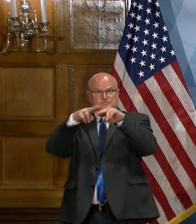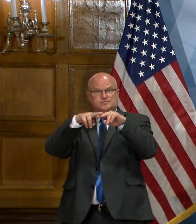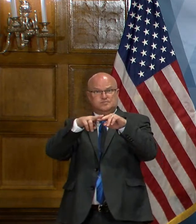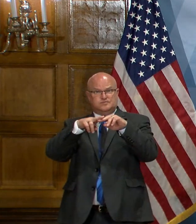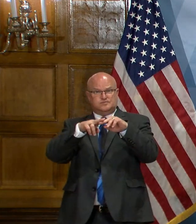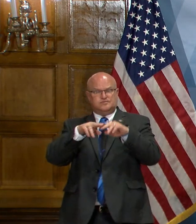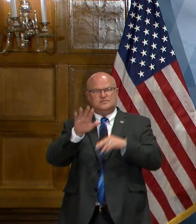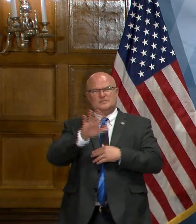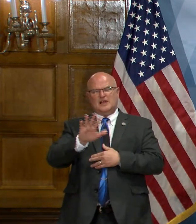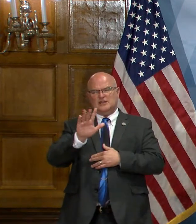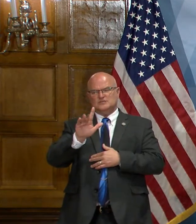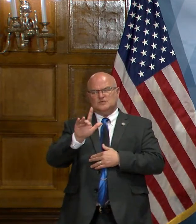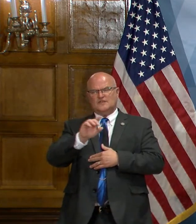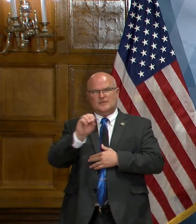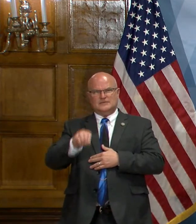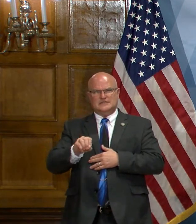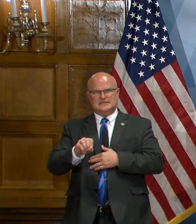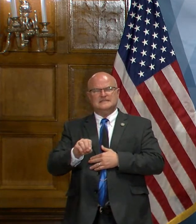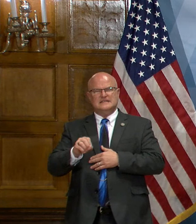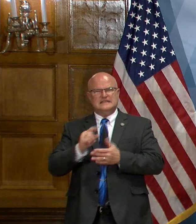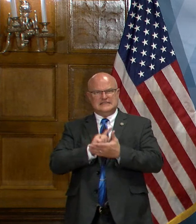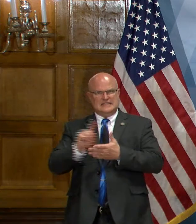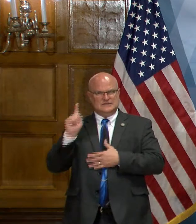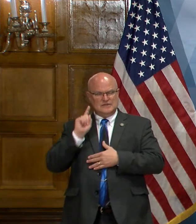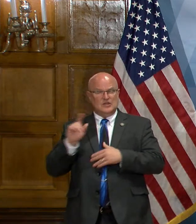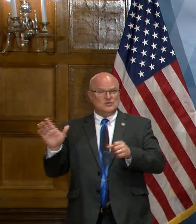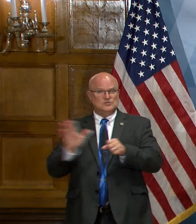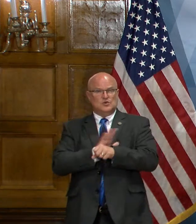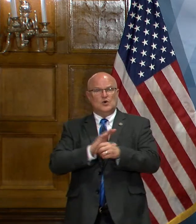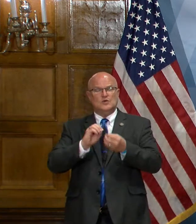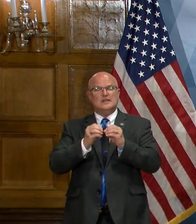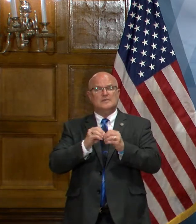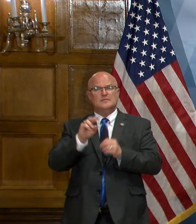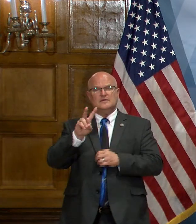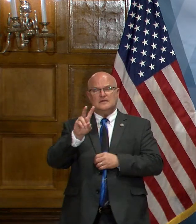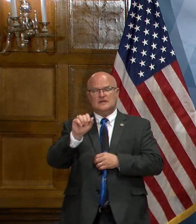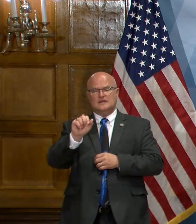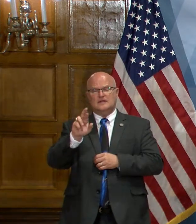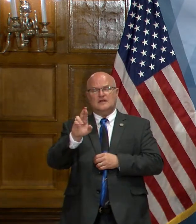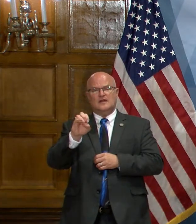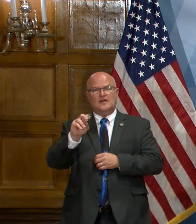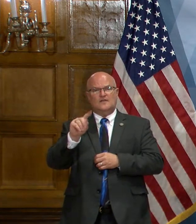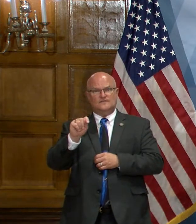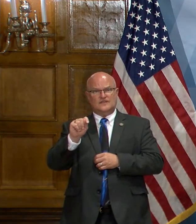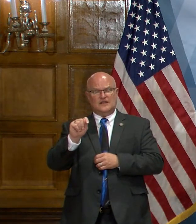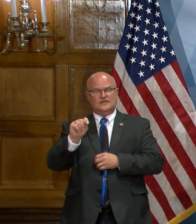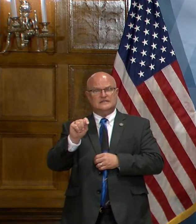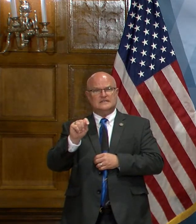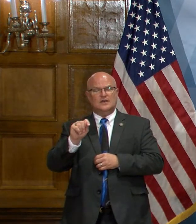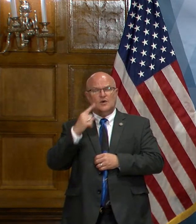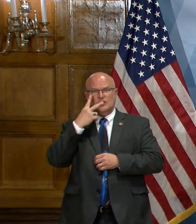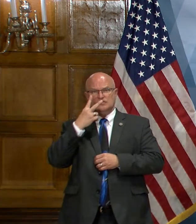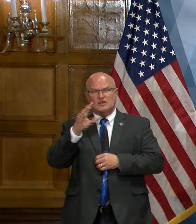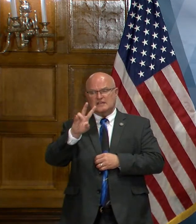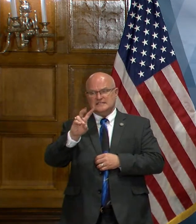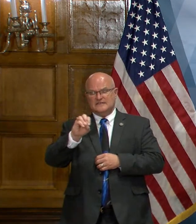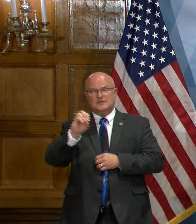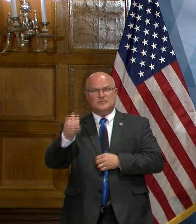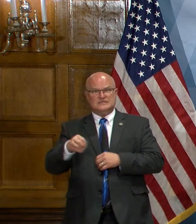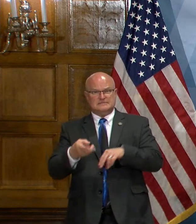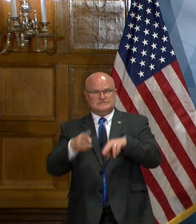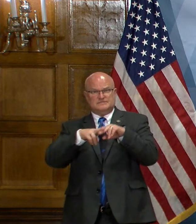approximately 25% from the week prior with total number of variant cases. We saw a 70% increase in the number